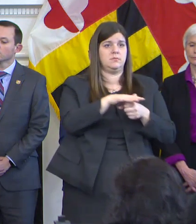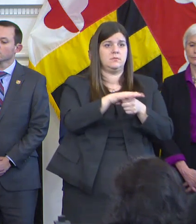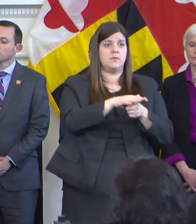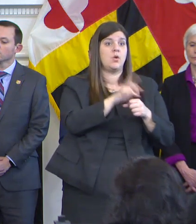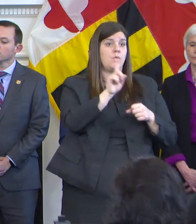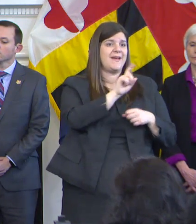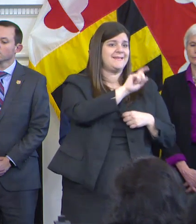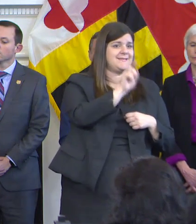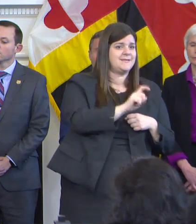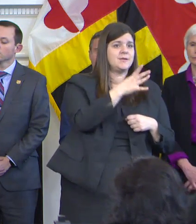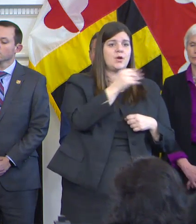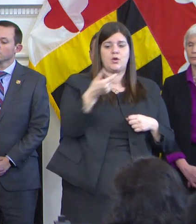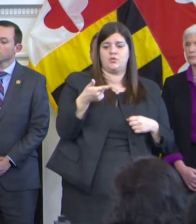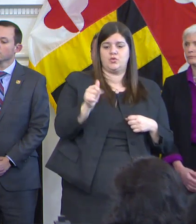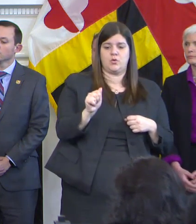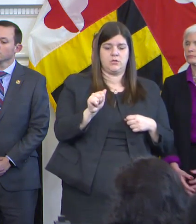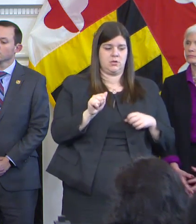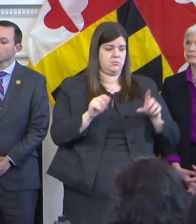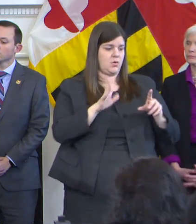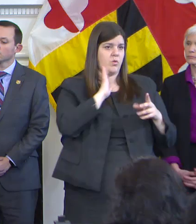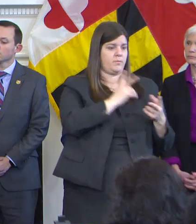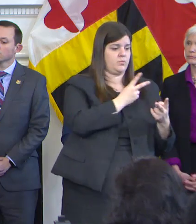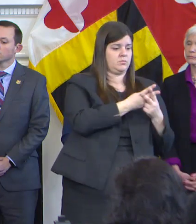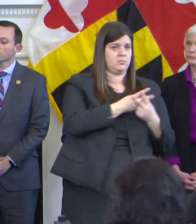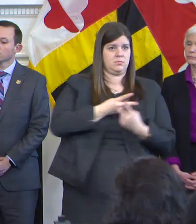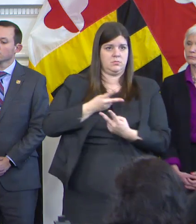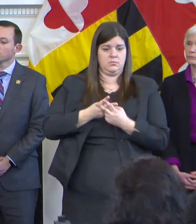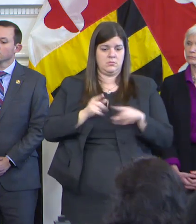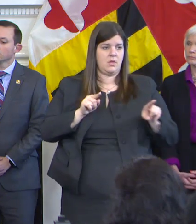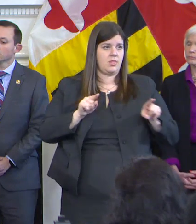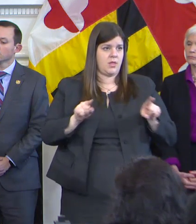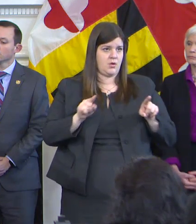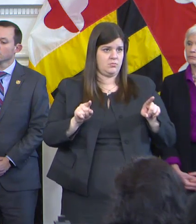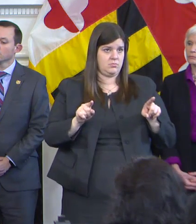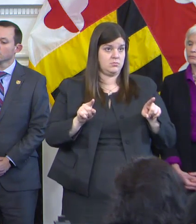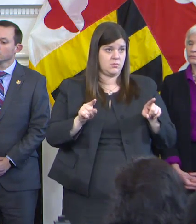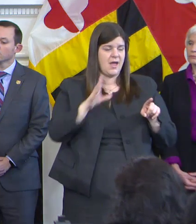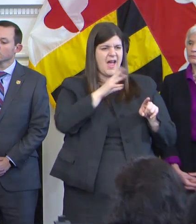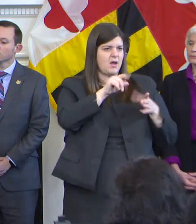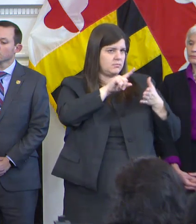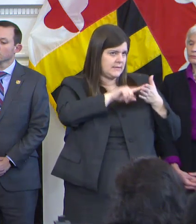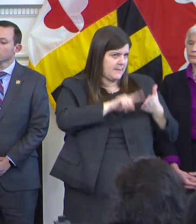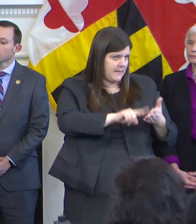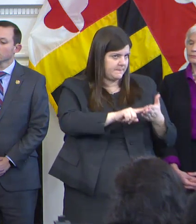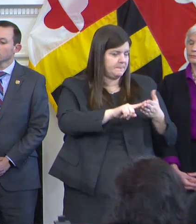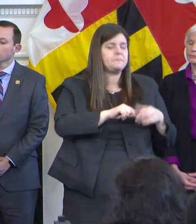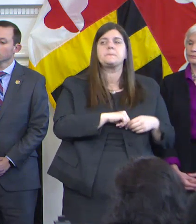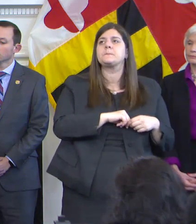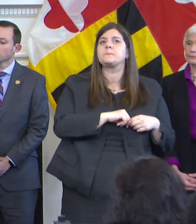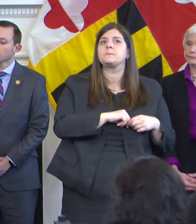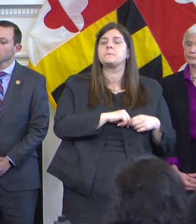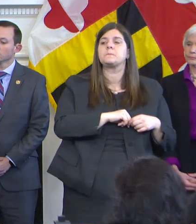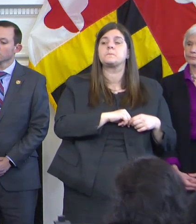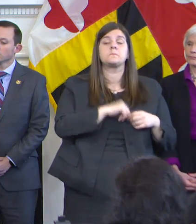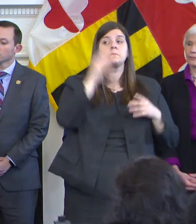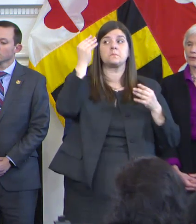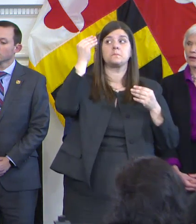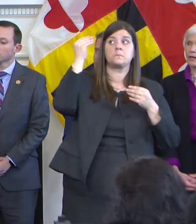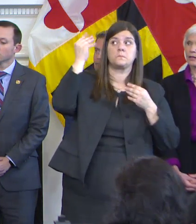for examination and to be quarantined. We have been told that the 12 Marylanders from the cruise are